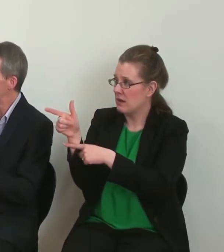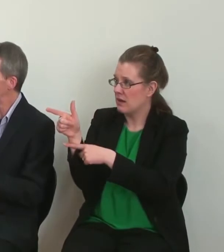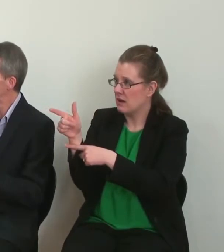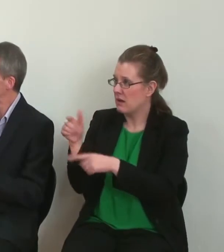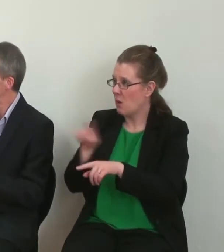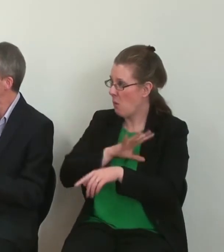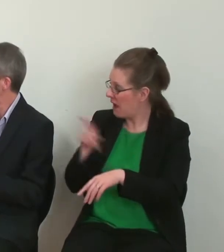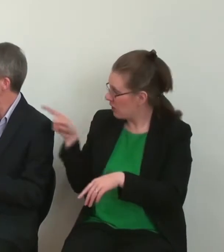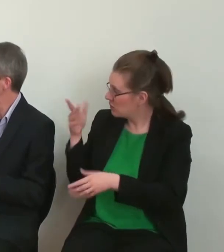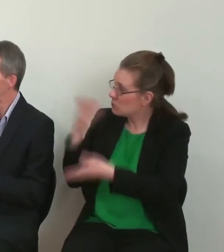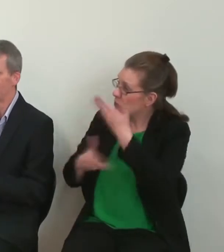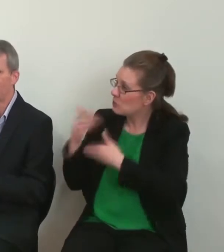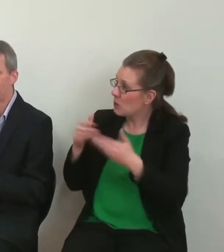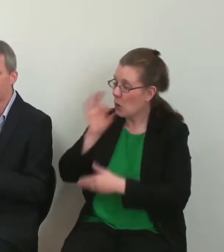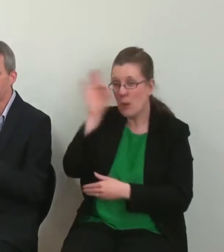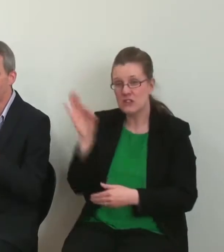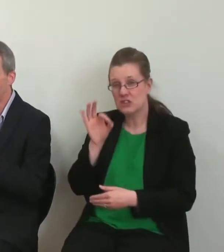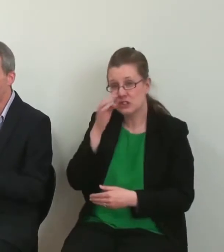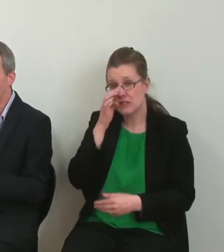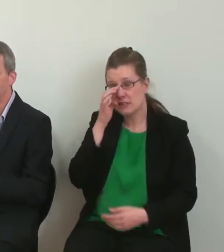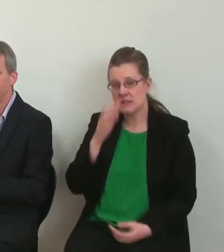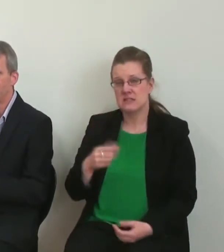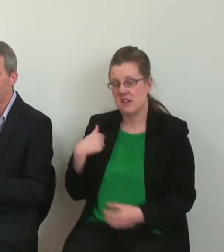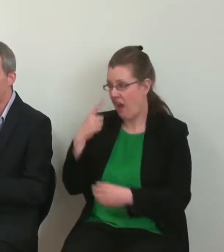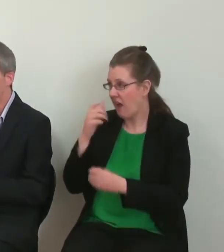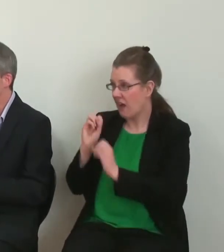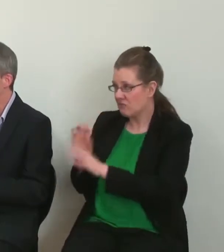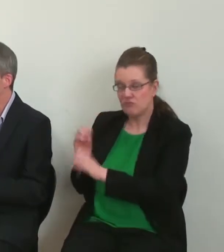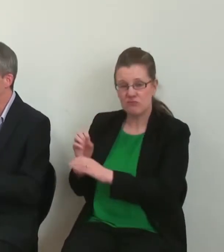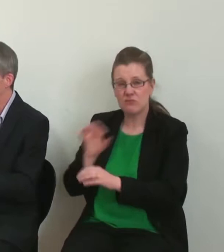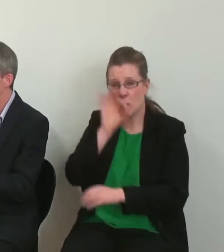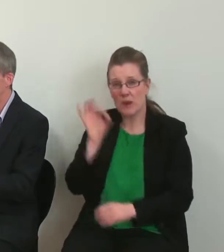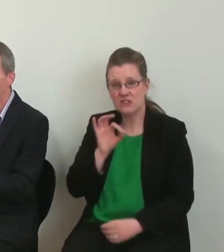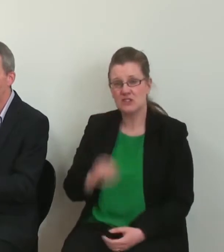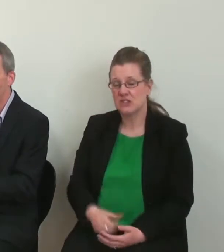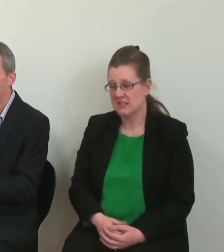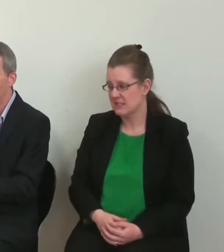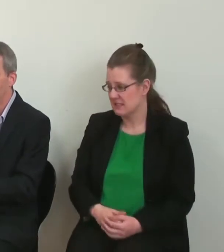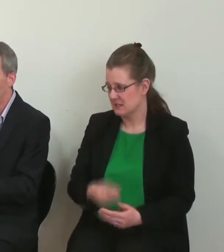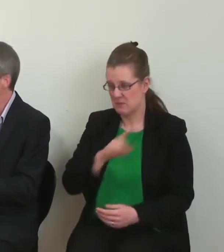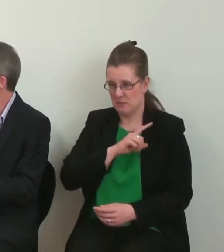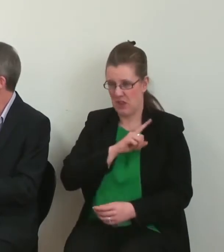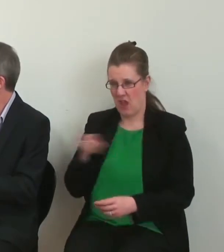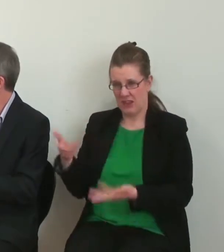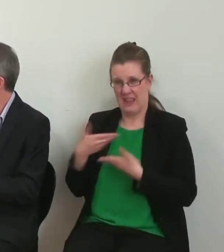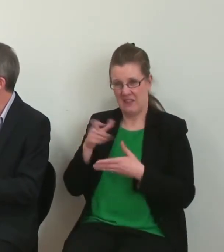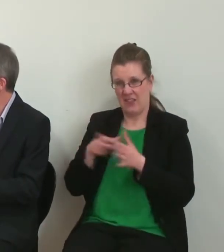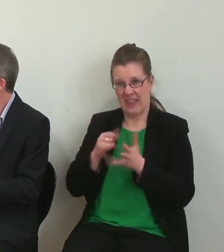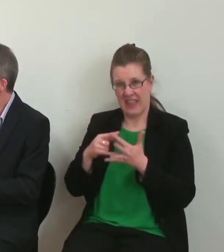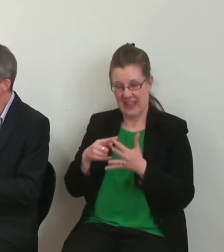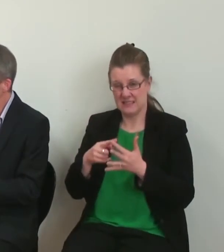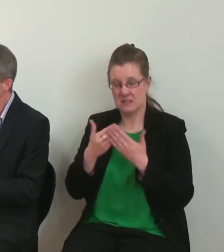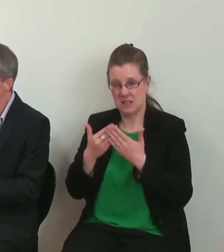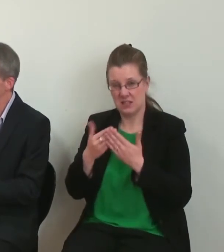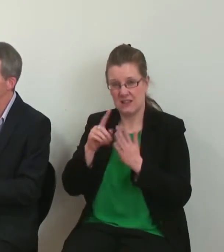why don't you just tell me what the questions are there? Well, I'll just talk through those. Yeah, if you just talk through the questions, because you've given the great case study of Jasmine.